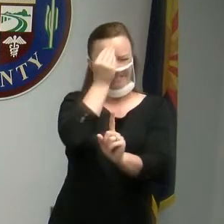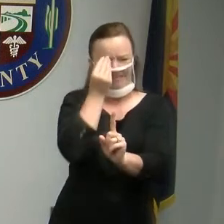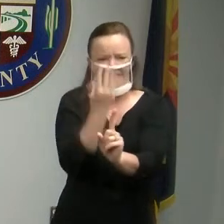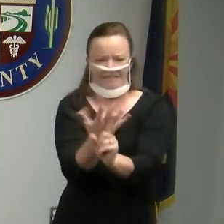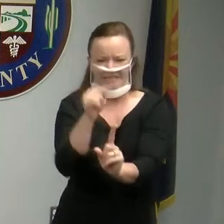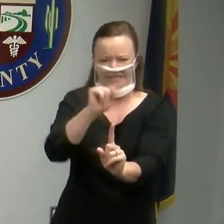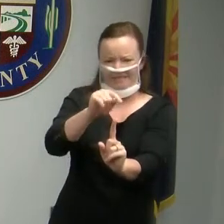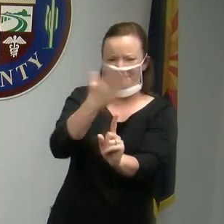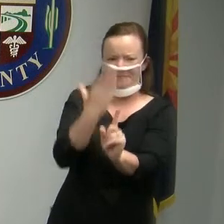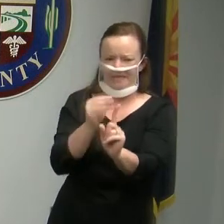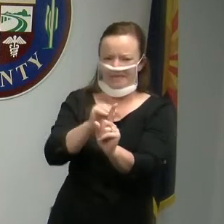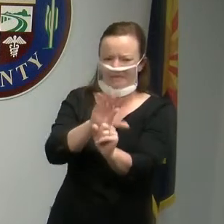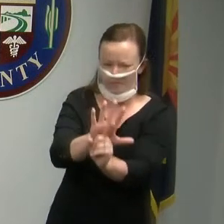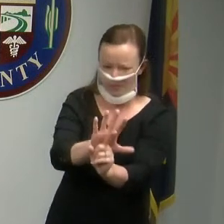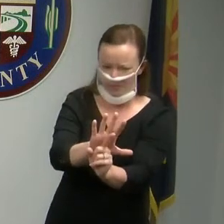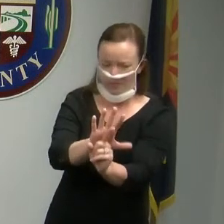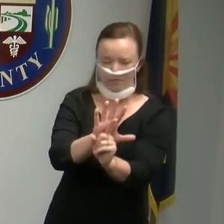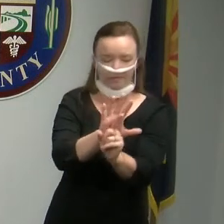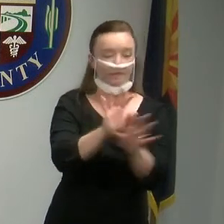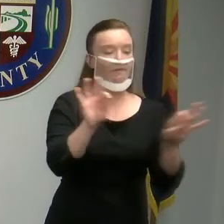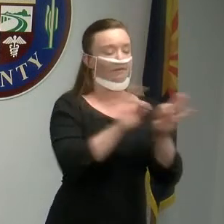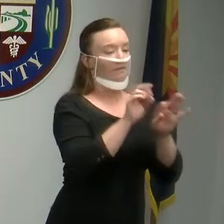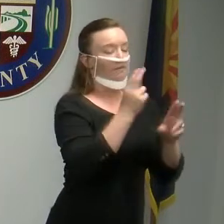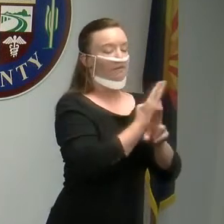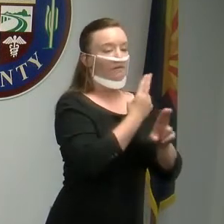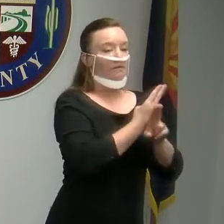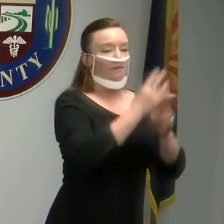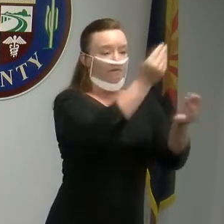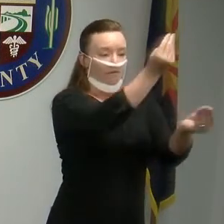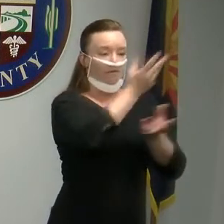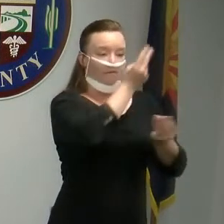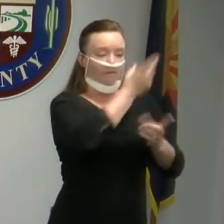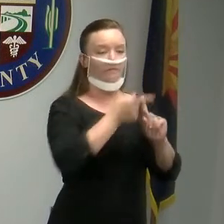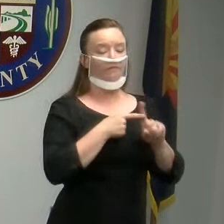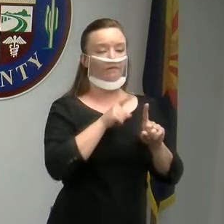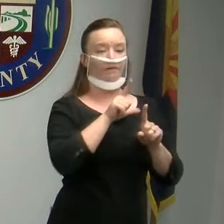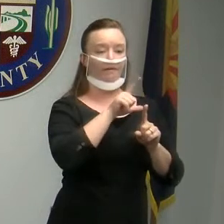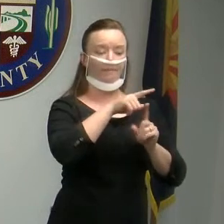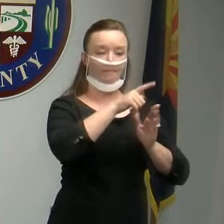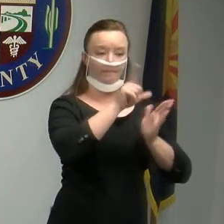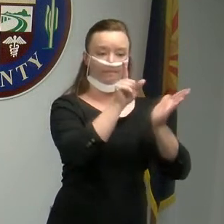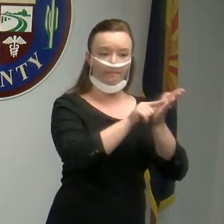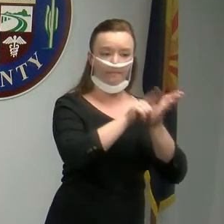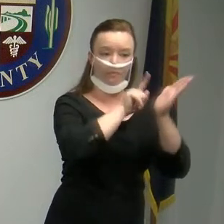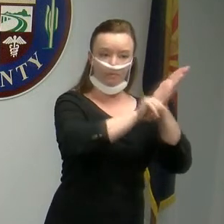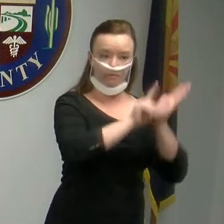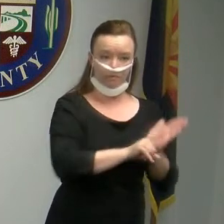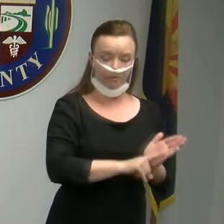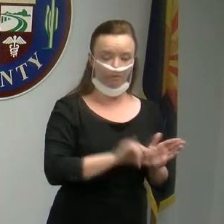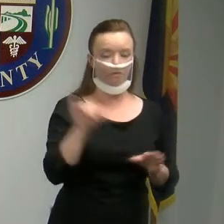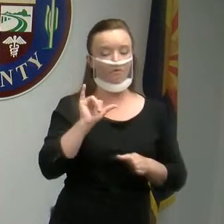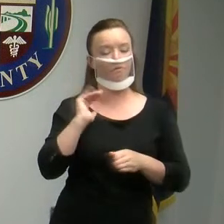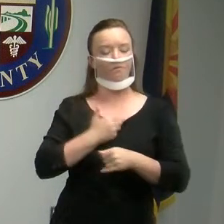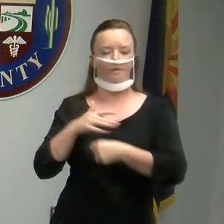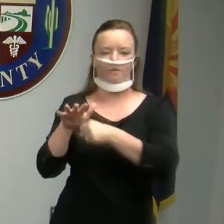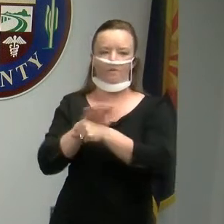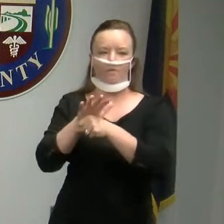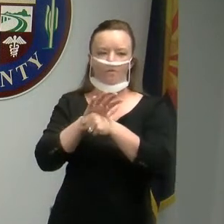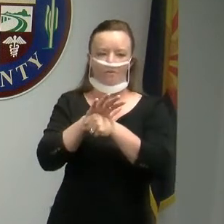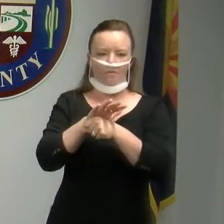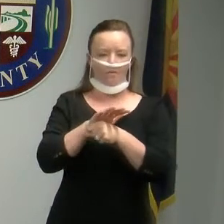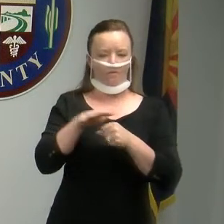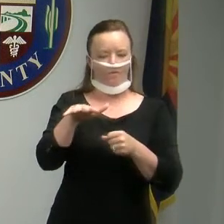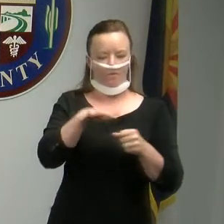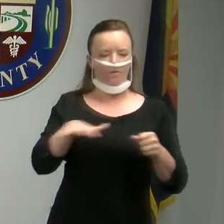the information from the literature and the information from our local area to make the best recommendations